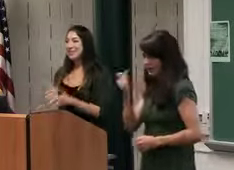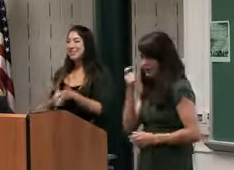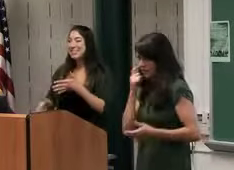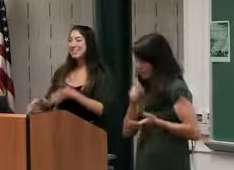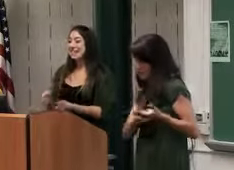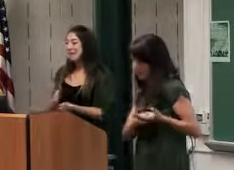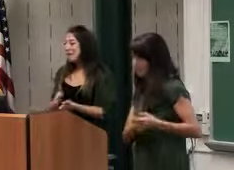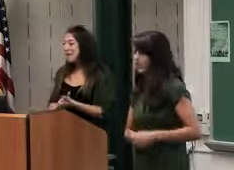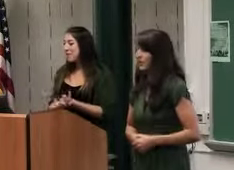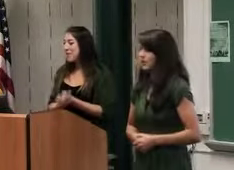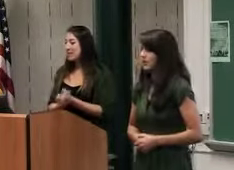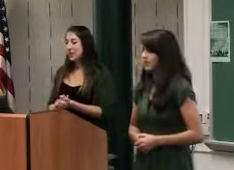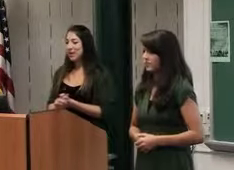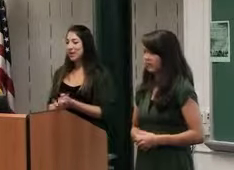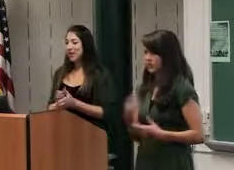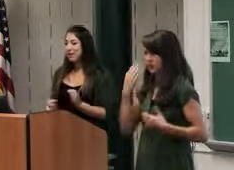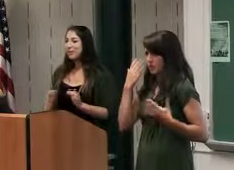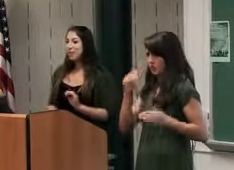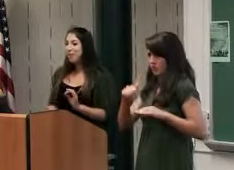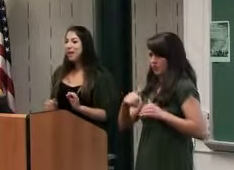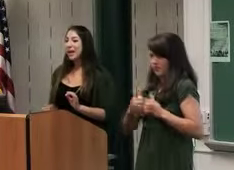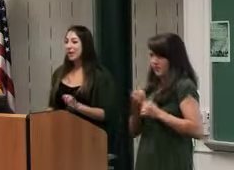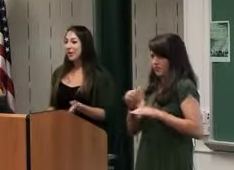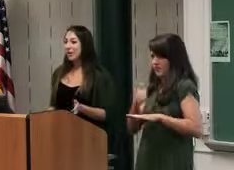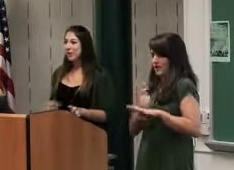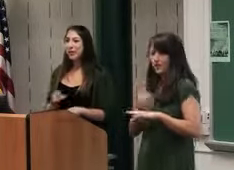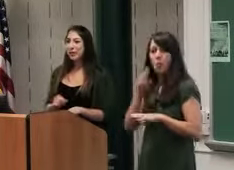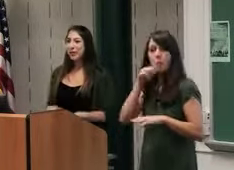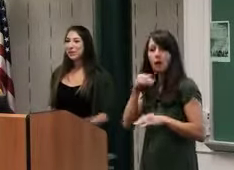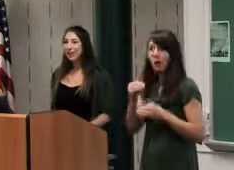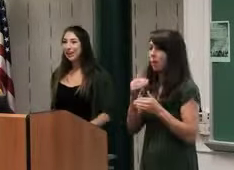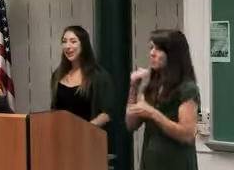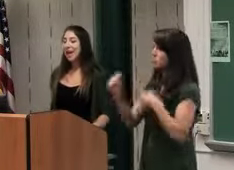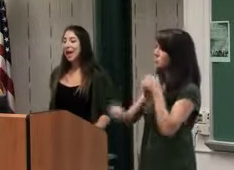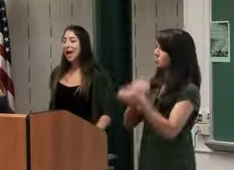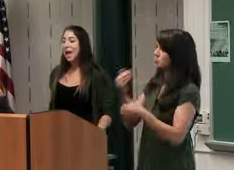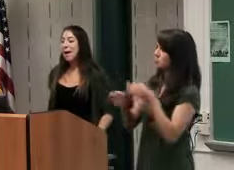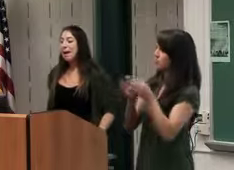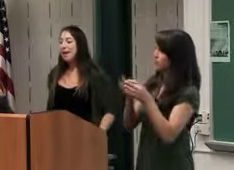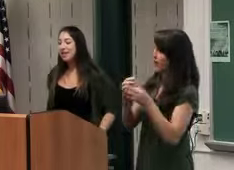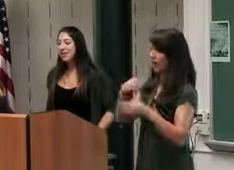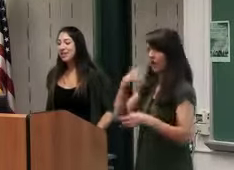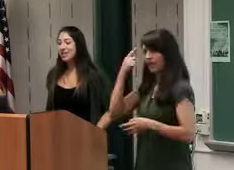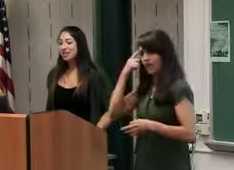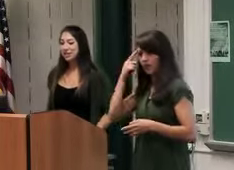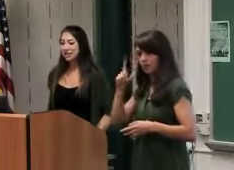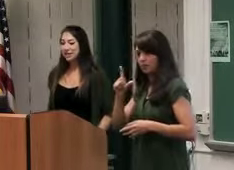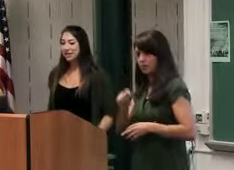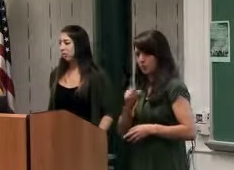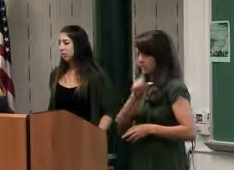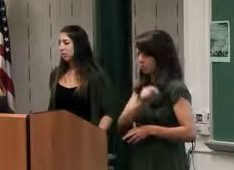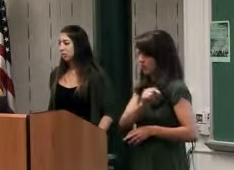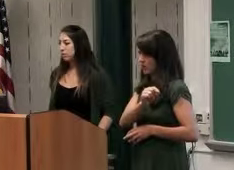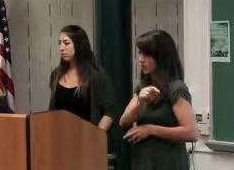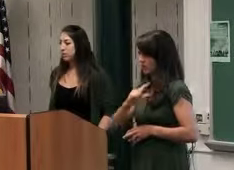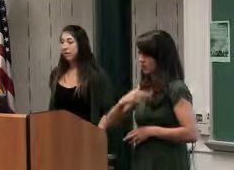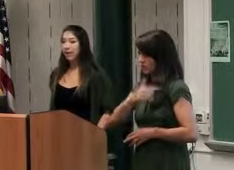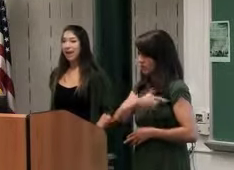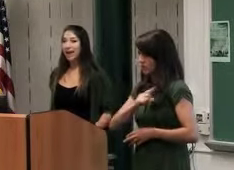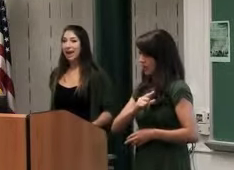I never saw it set up that way, so then Monica's going, I thought we're doing 20-20, and then all of a sudden she turns to me and says,